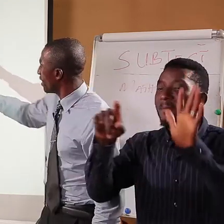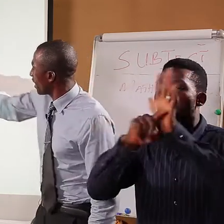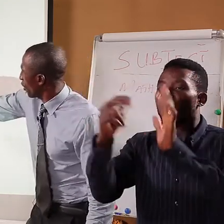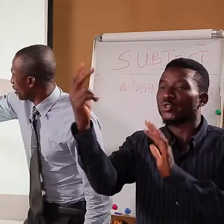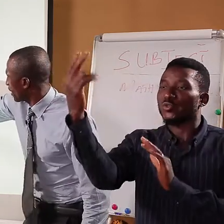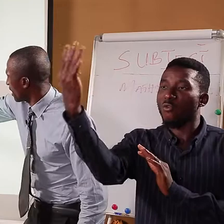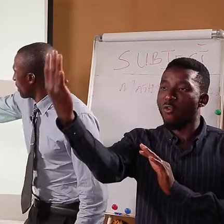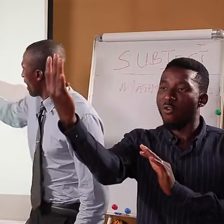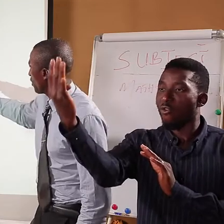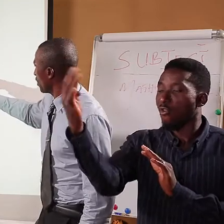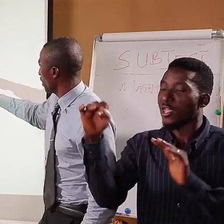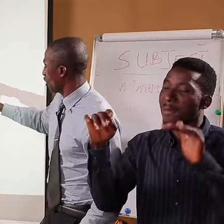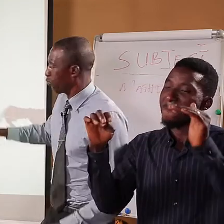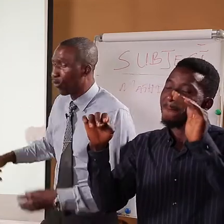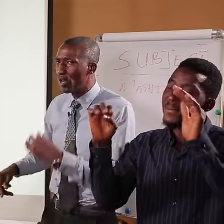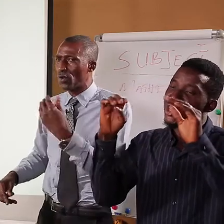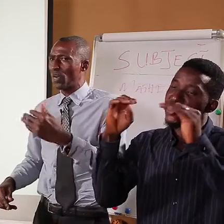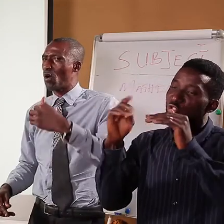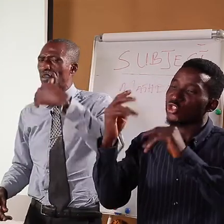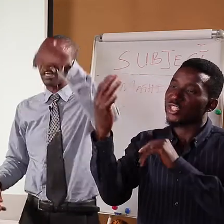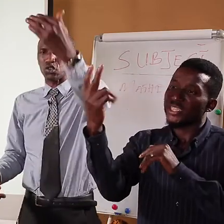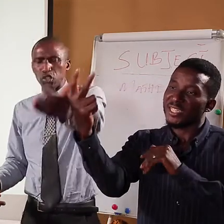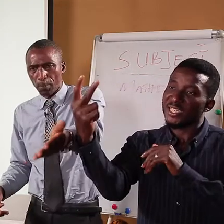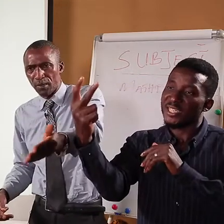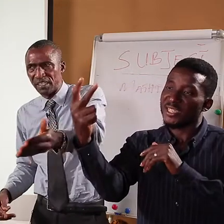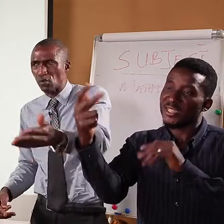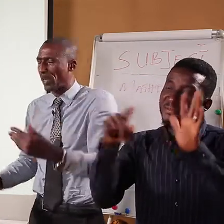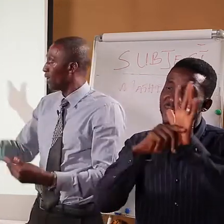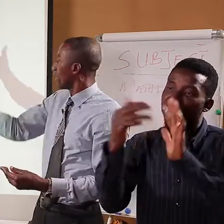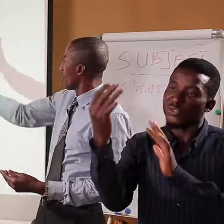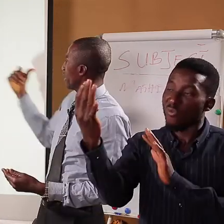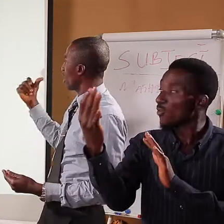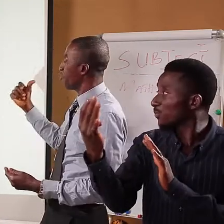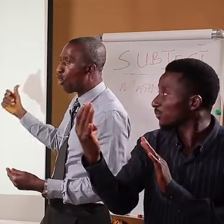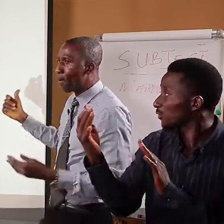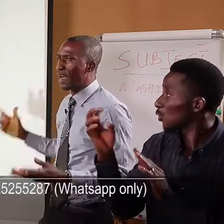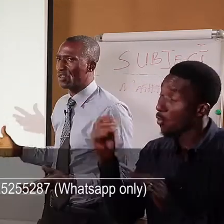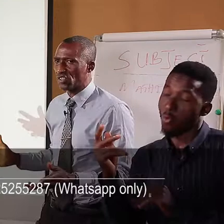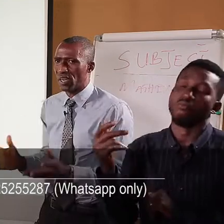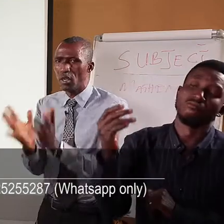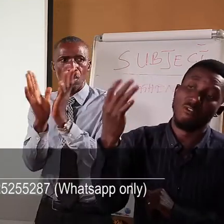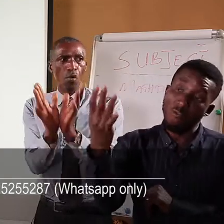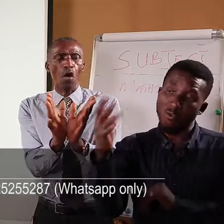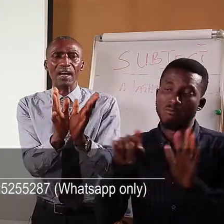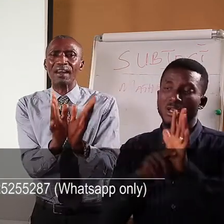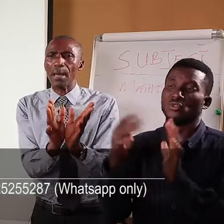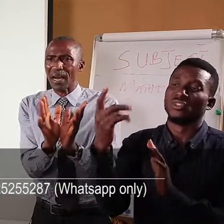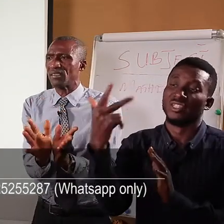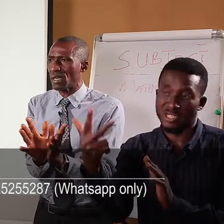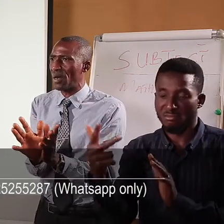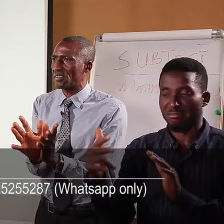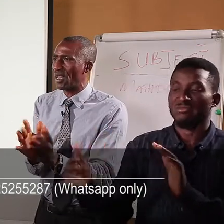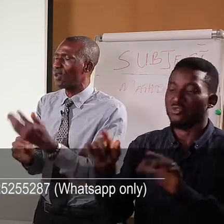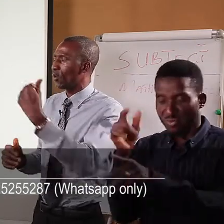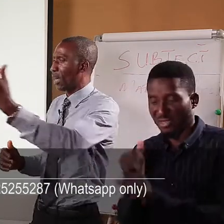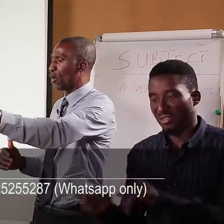4. Equation 3 minus equation 4. You can also choose to put it this way, equation 4 minus 3. You all arrive at